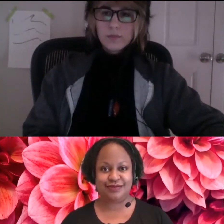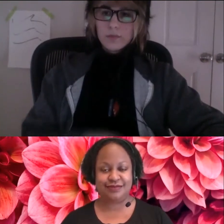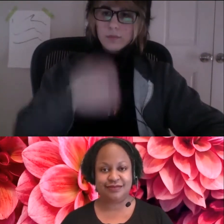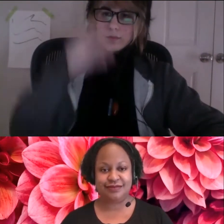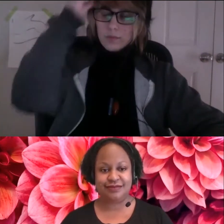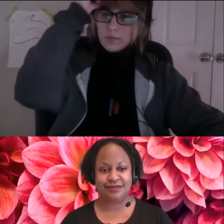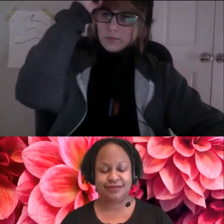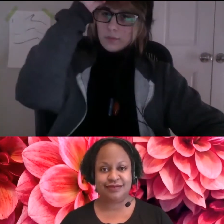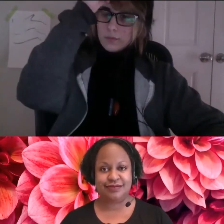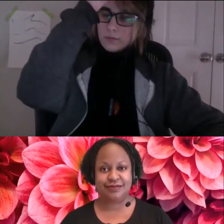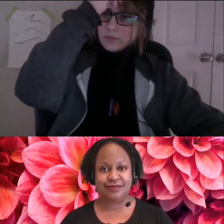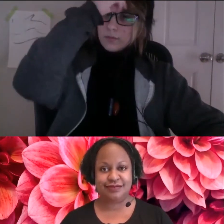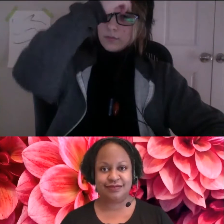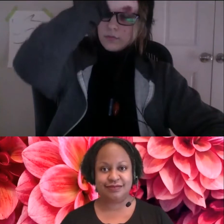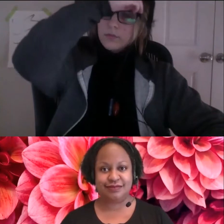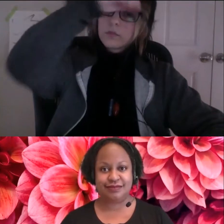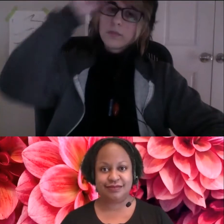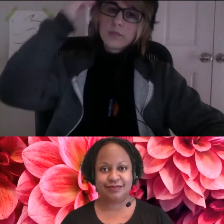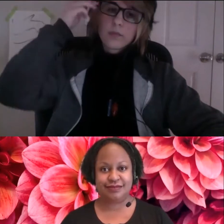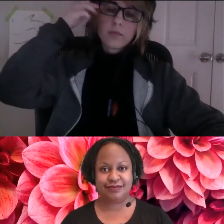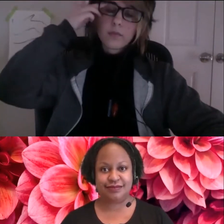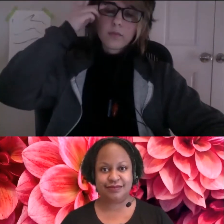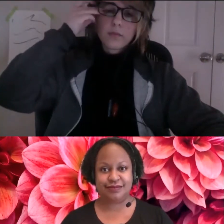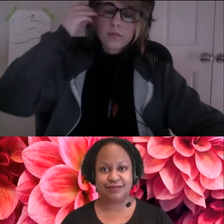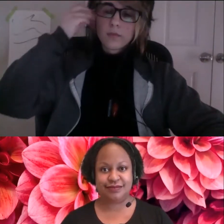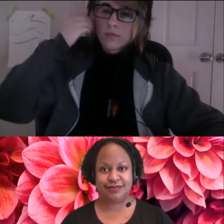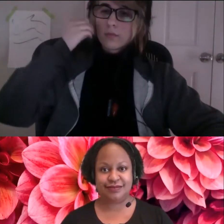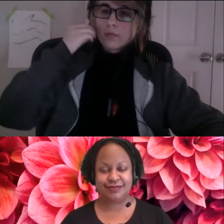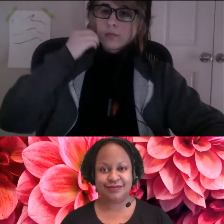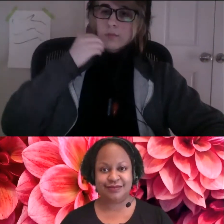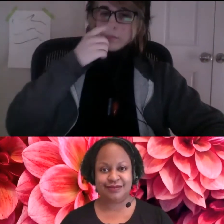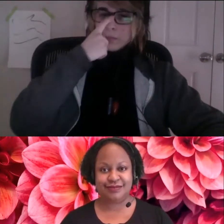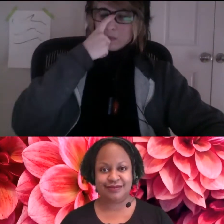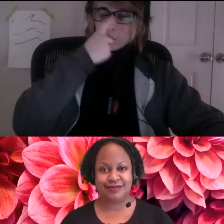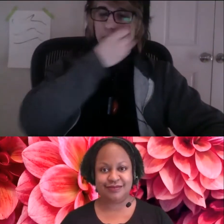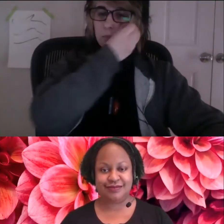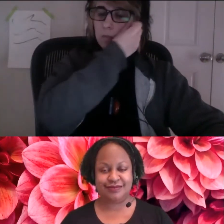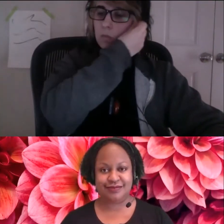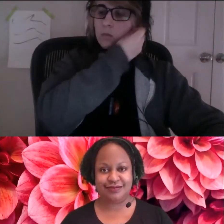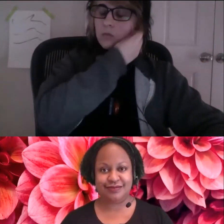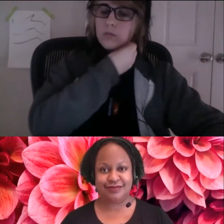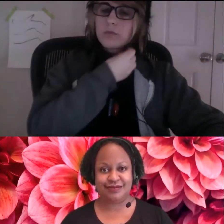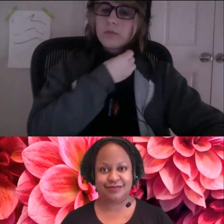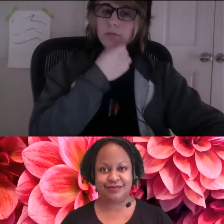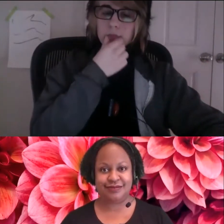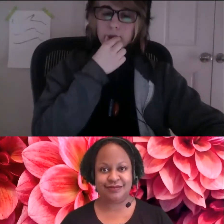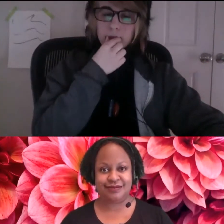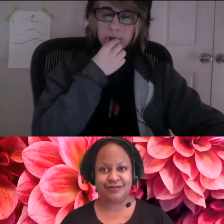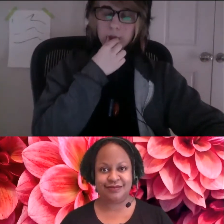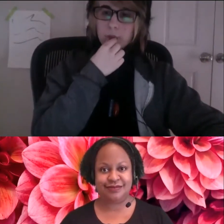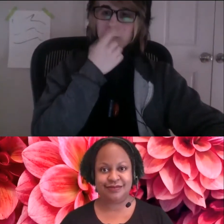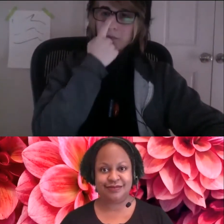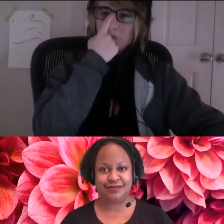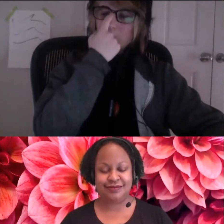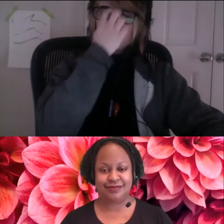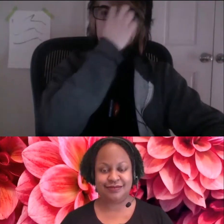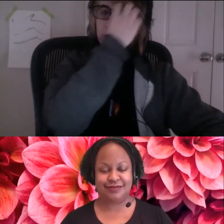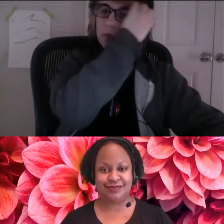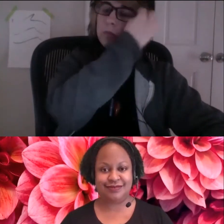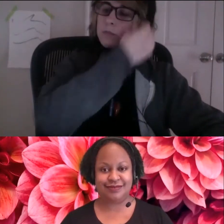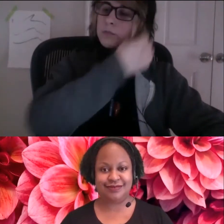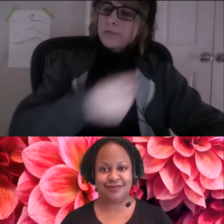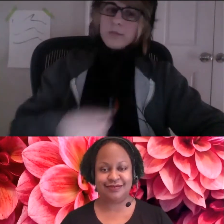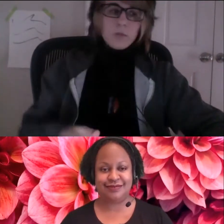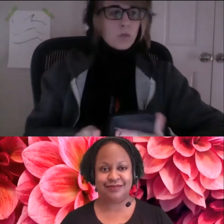mad queer woman. Um, and, uh, for visual description of myself, uh,